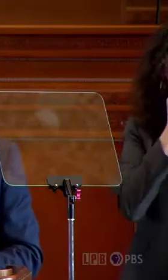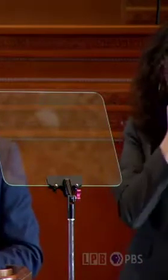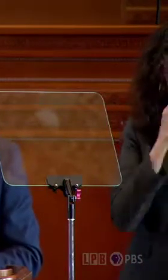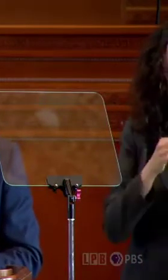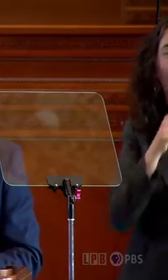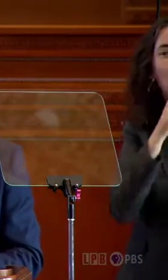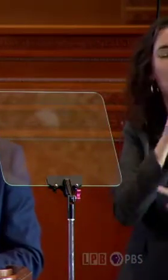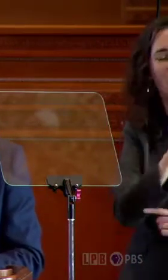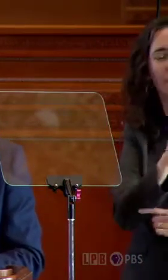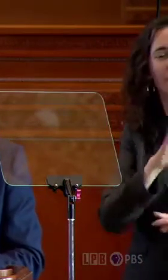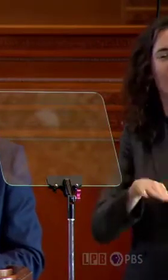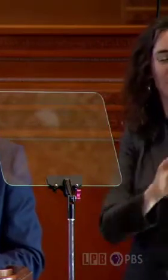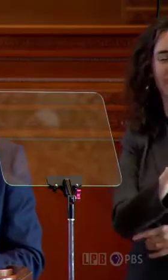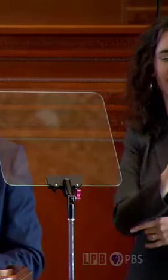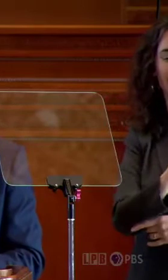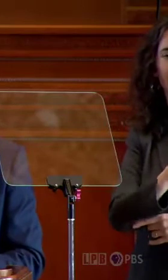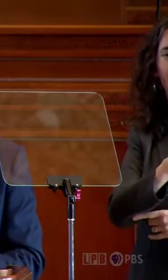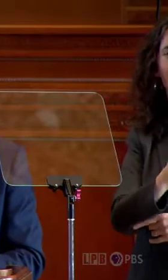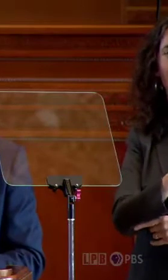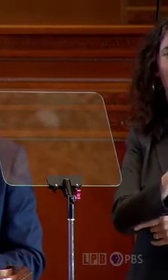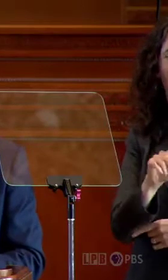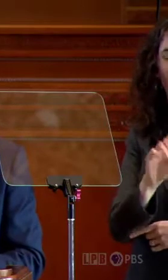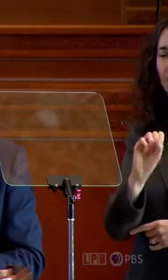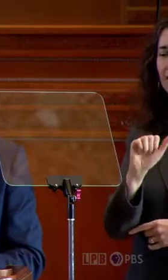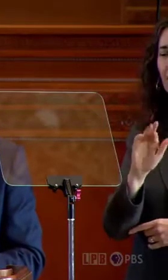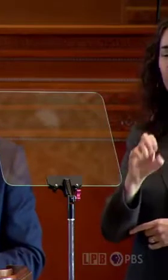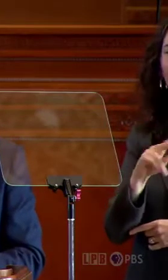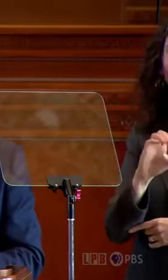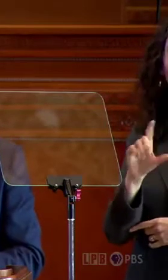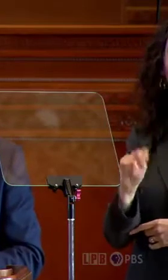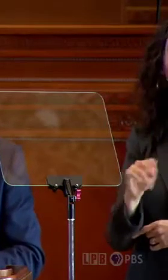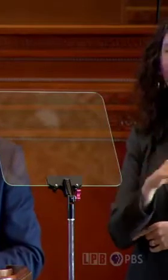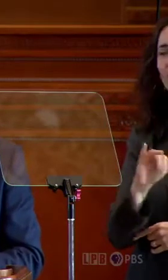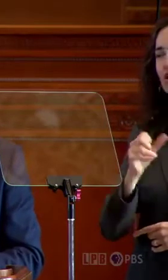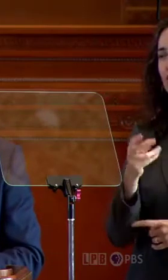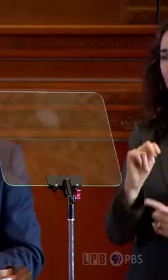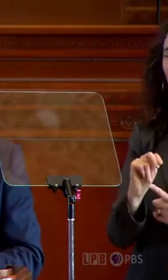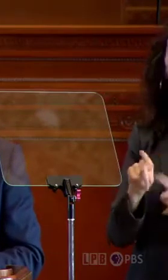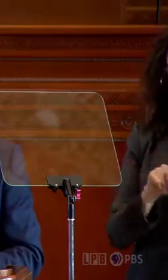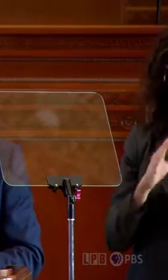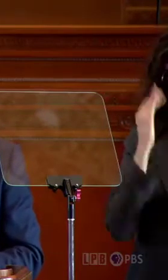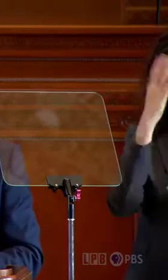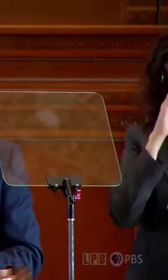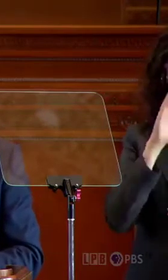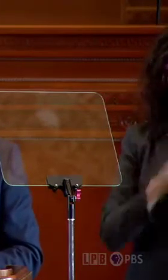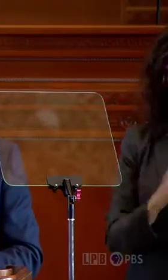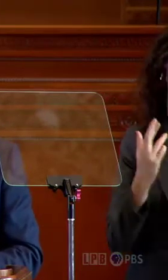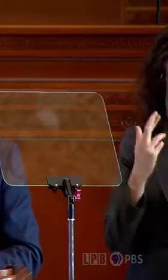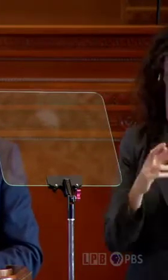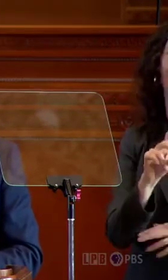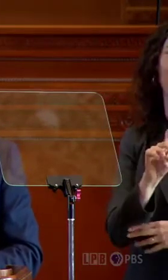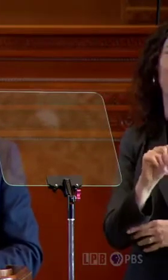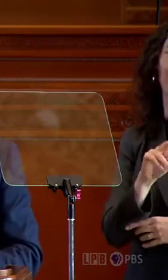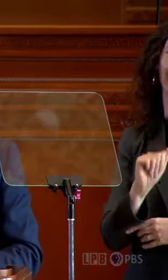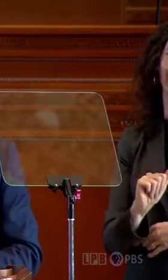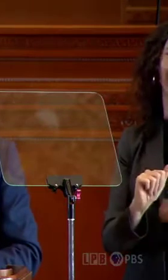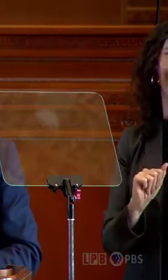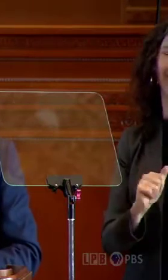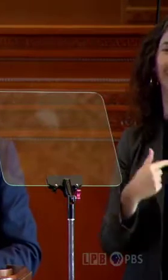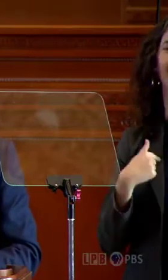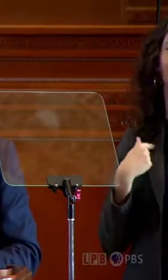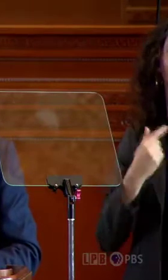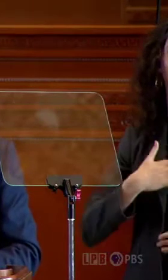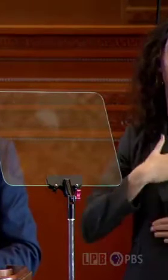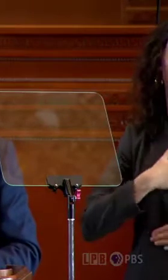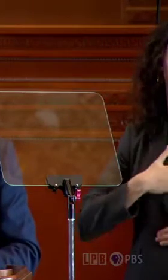children, Samantha Bell, Sarah Ellen, and John Miller, and my beautiful wife and best friend, Donna, who I've